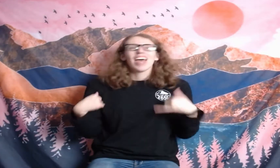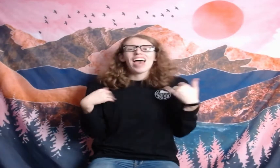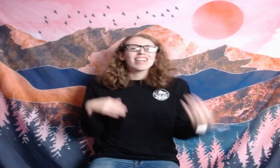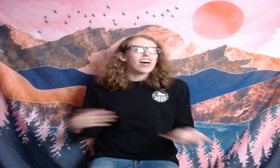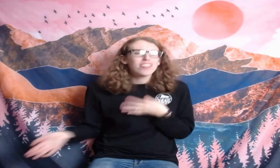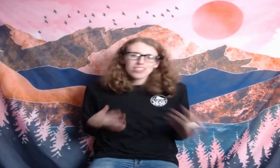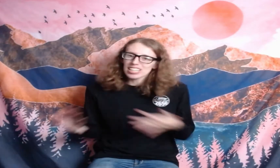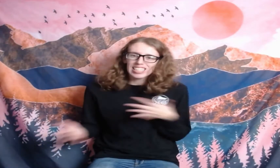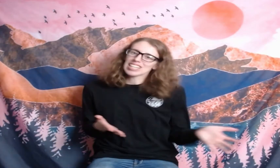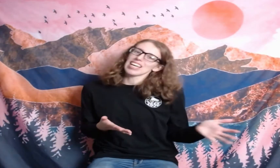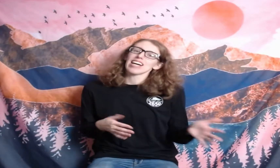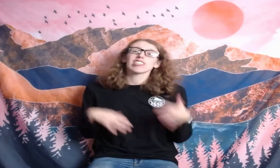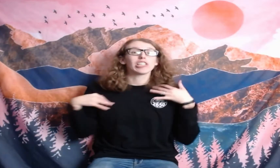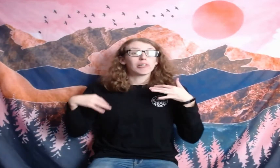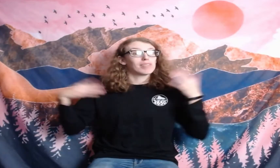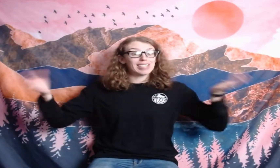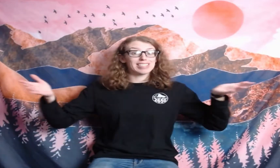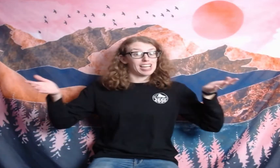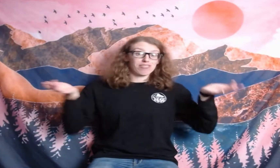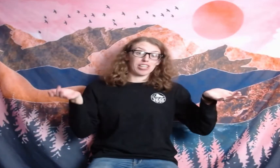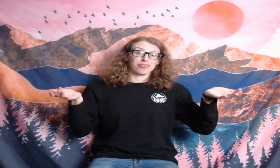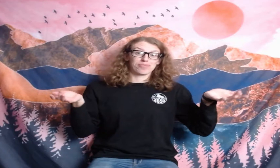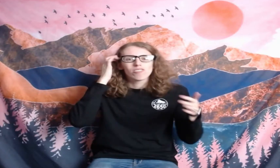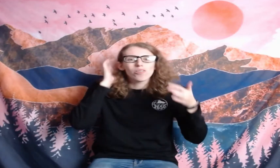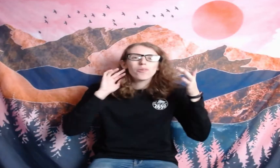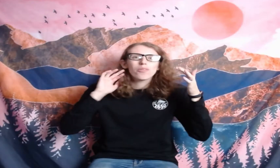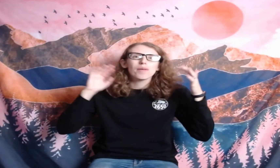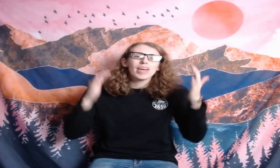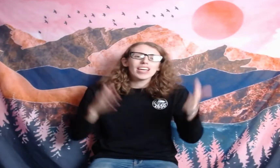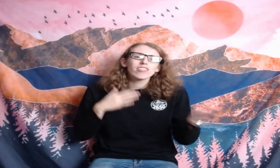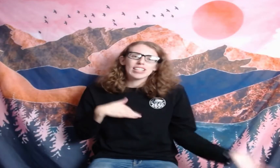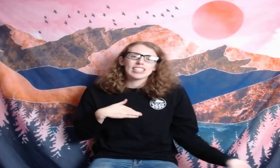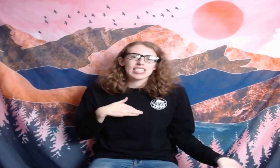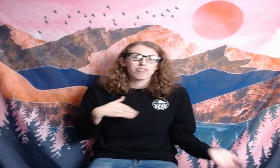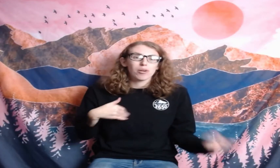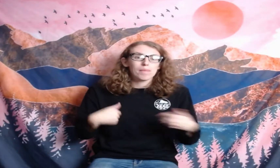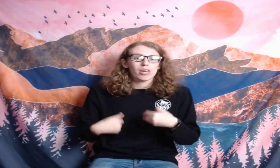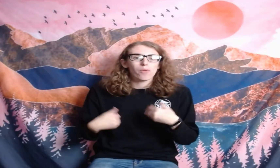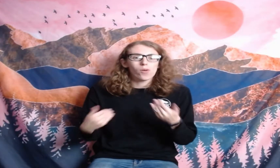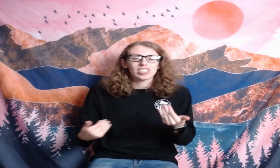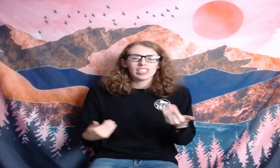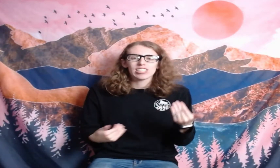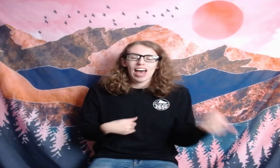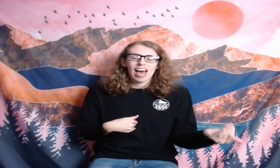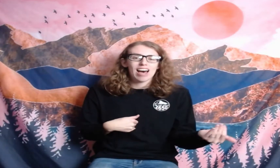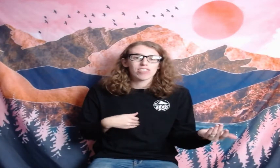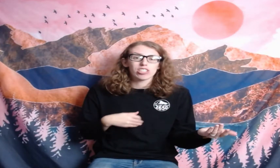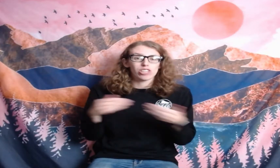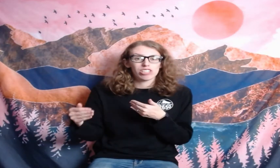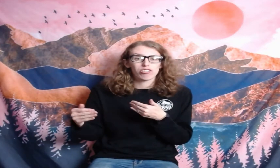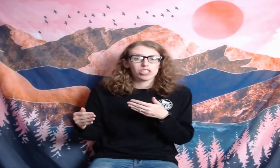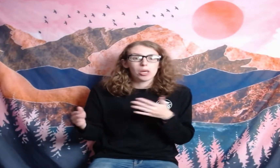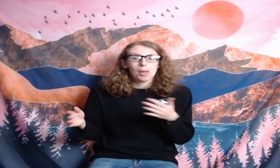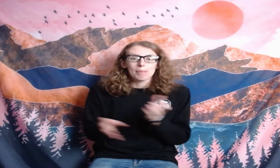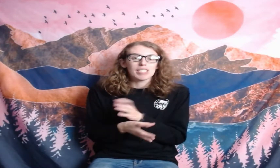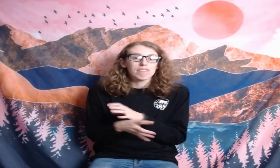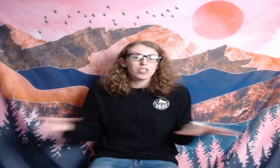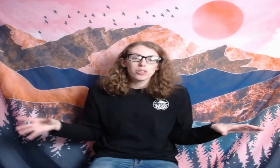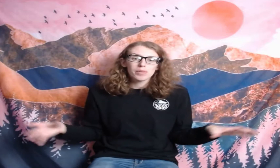and other things like that. So let's dive in. So the main reason for me wanting to have the changes be fluid is